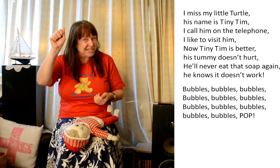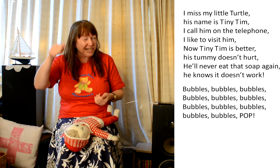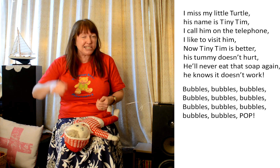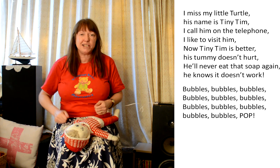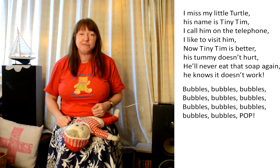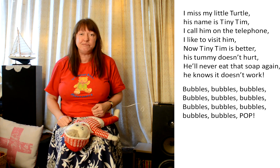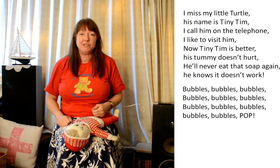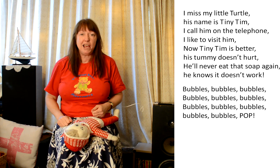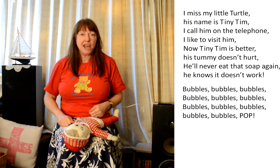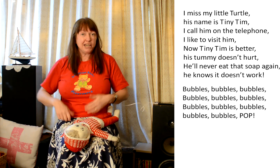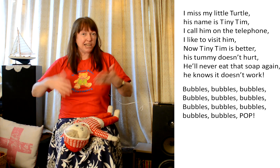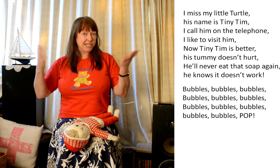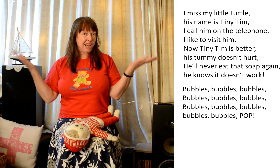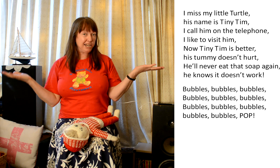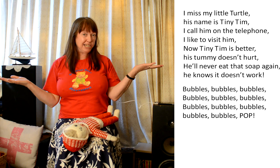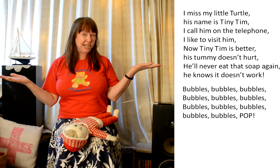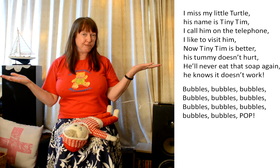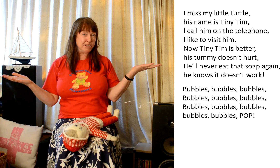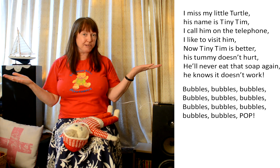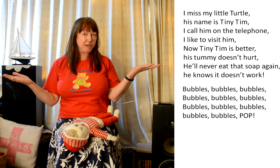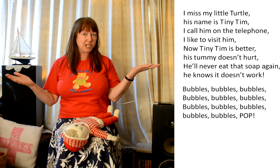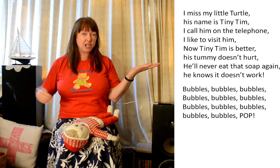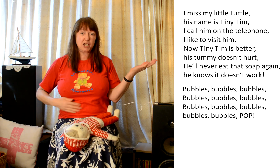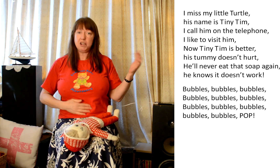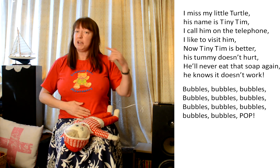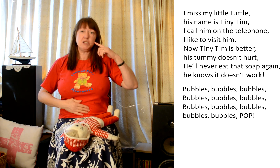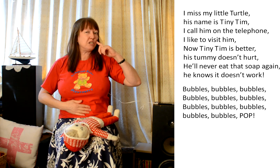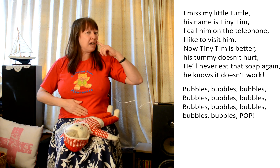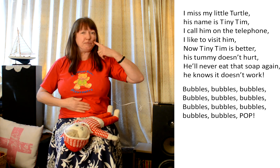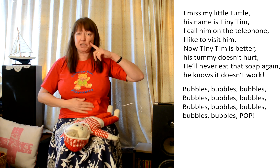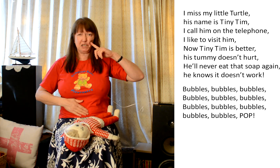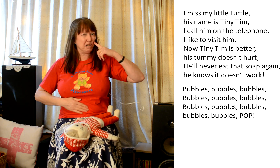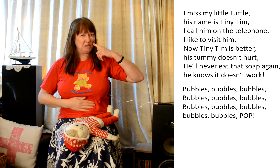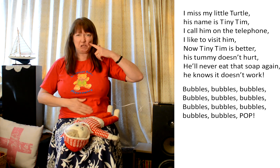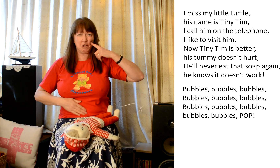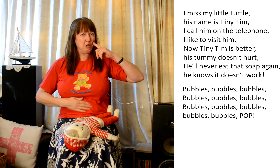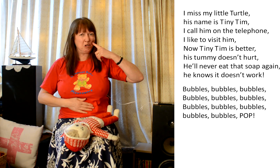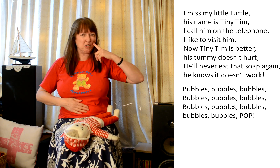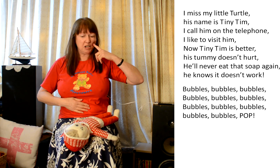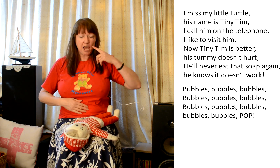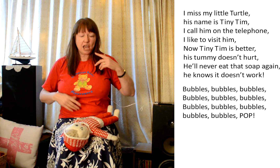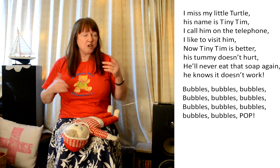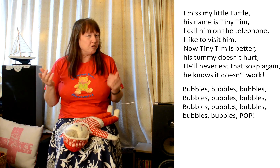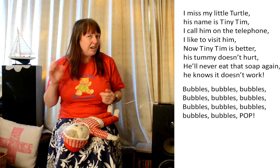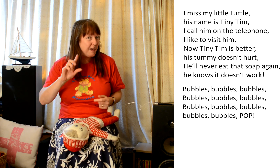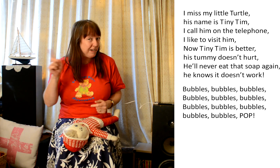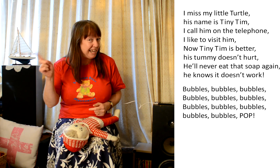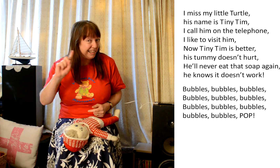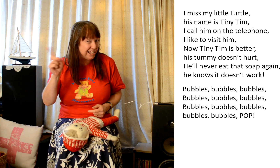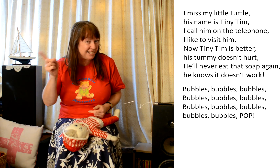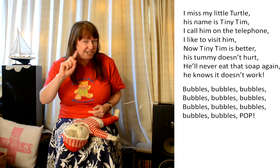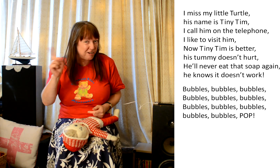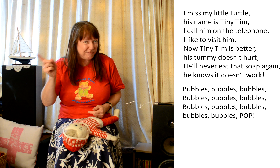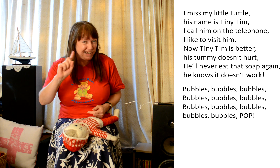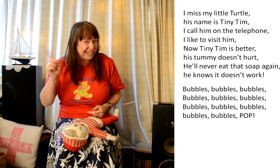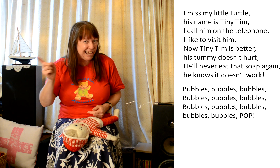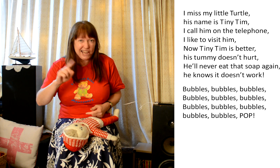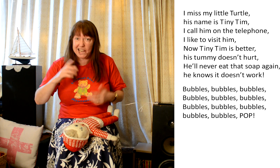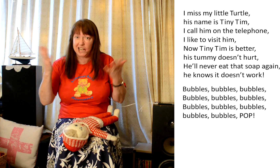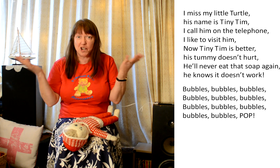visit him. Now Tiny Tim is better, his tummy doesn't hurt. He'll never eat his soap again, he knows